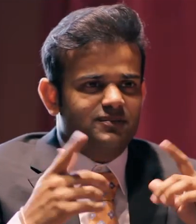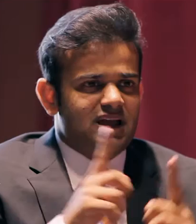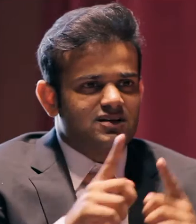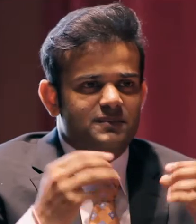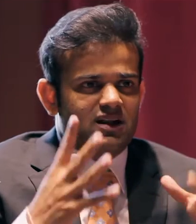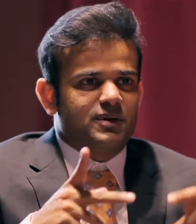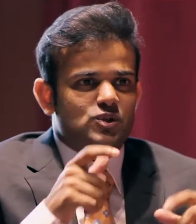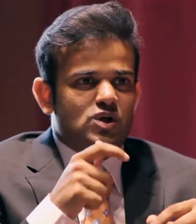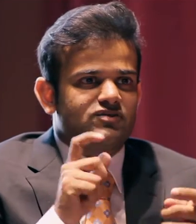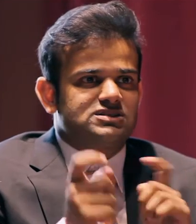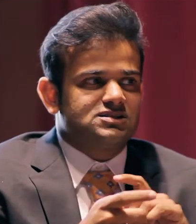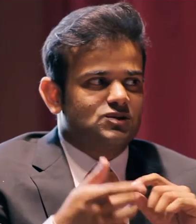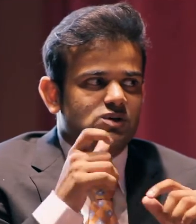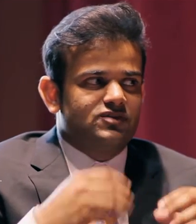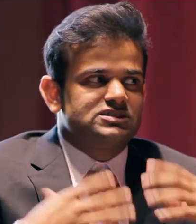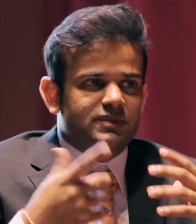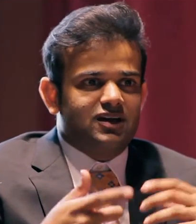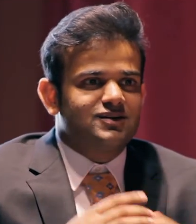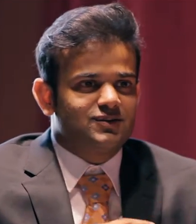Wow, how so inspiring.